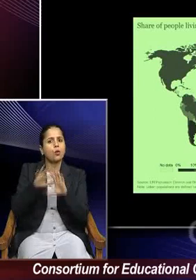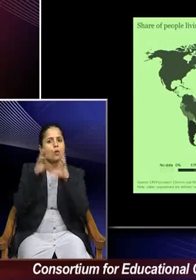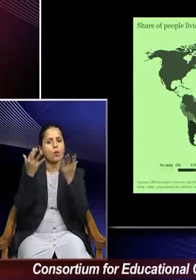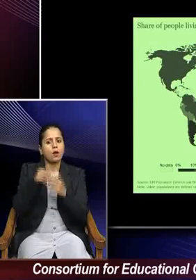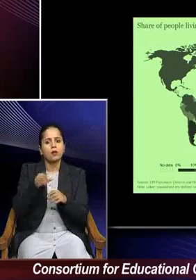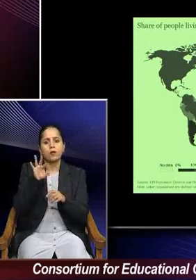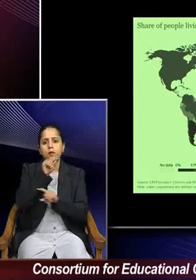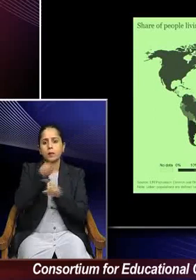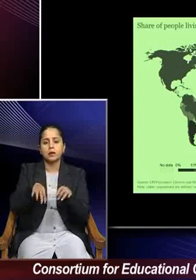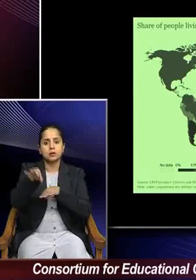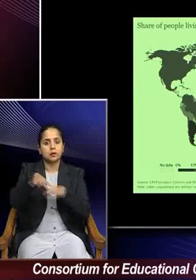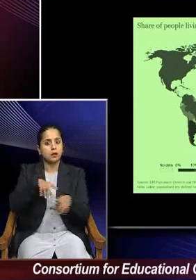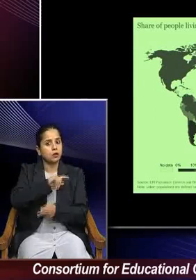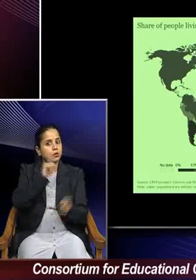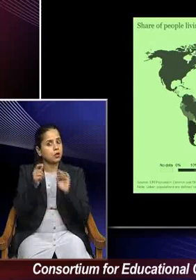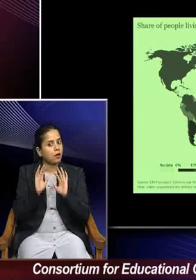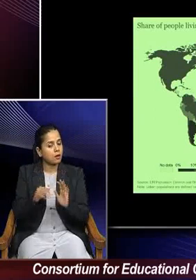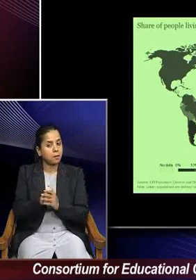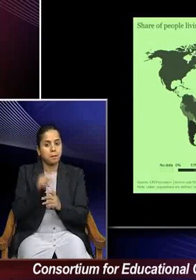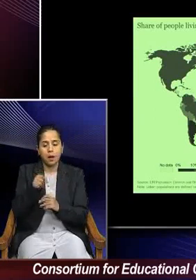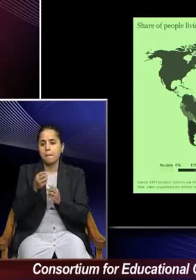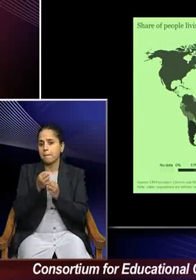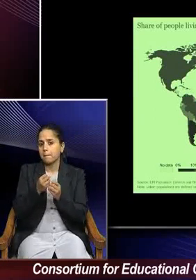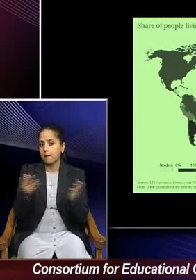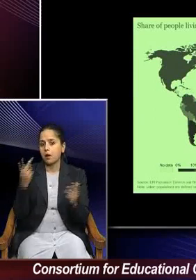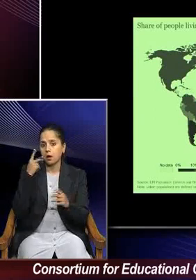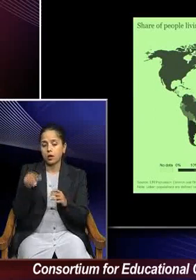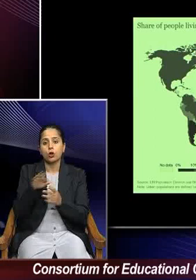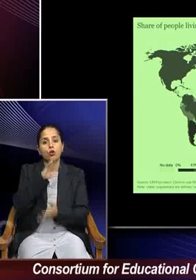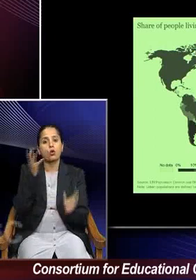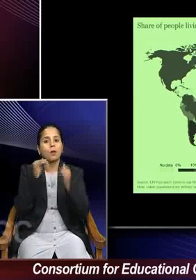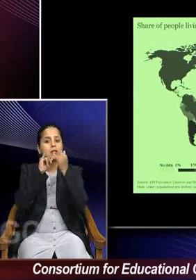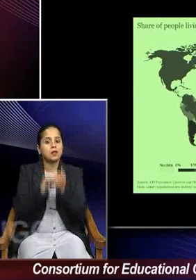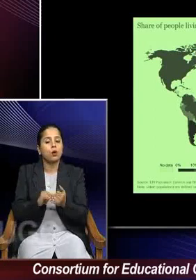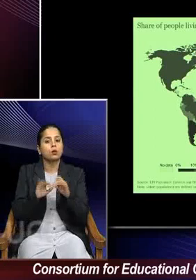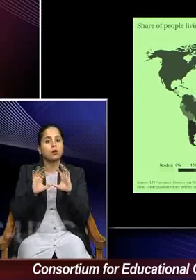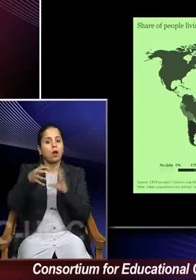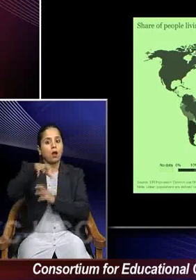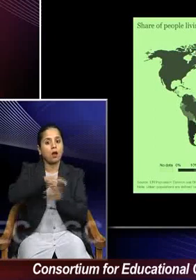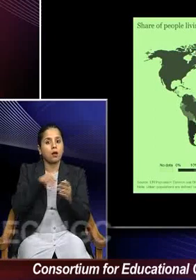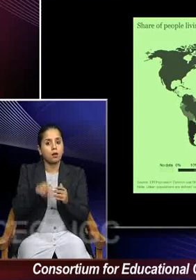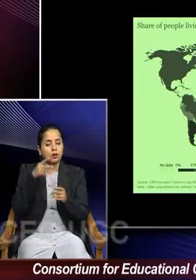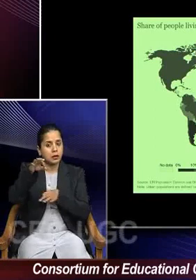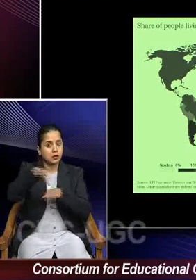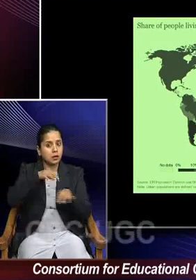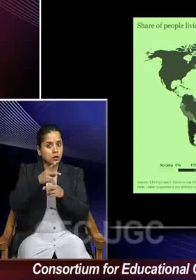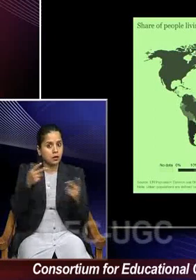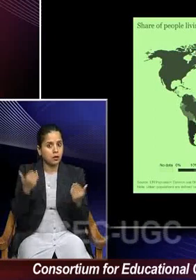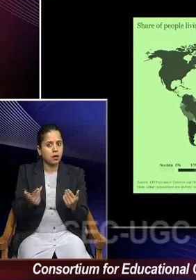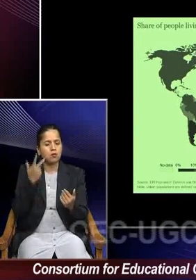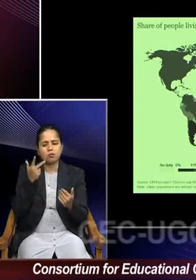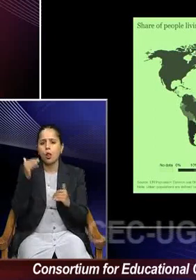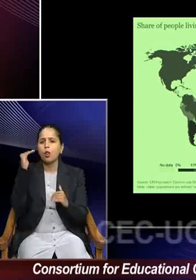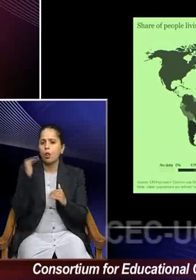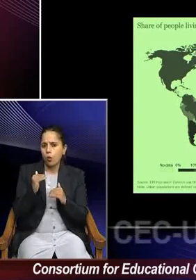50% of urbanization. But in most of these global south countries, the level of urbanization is fairly low,